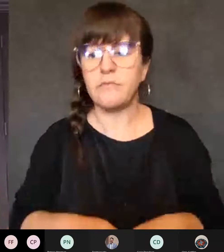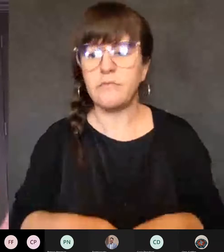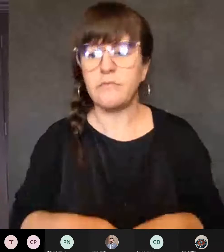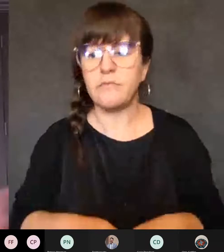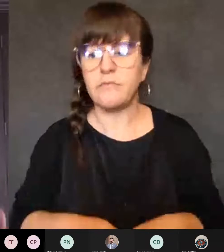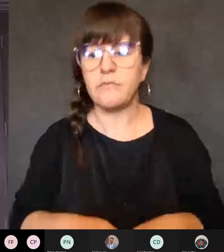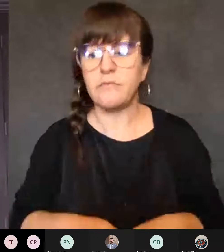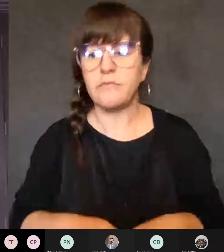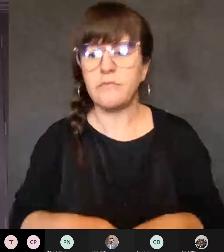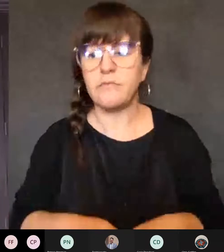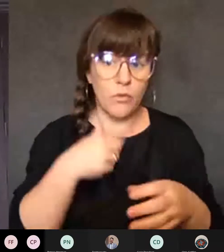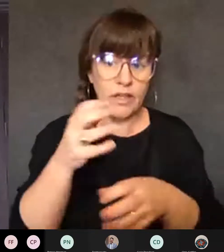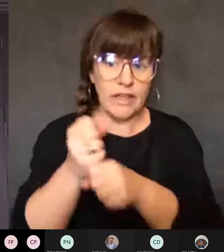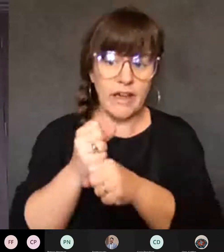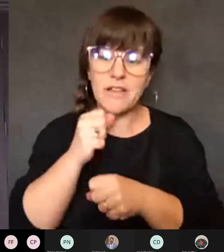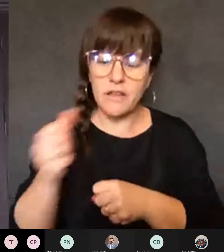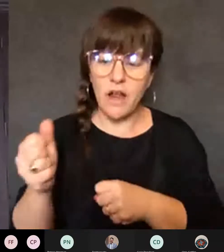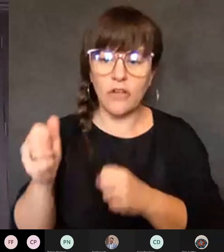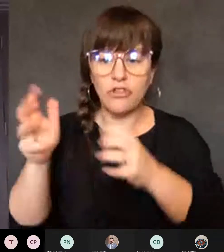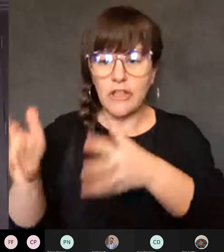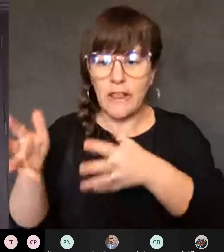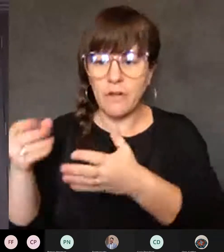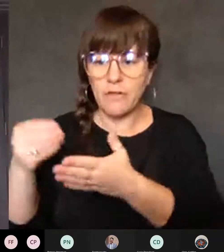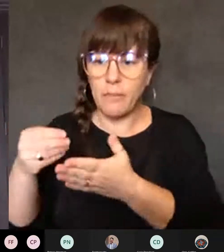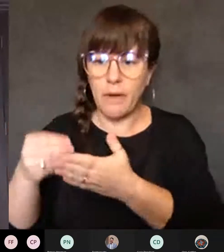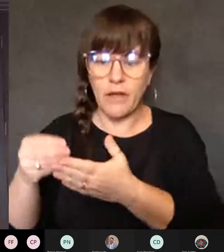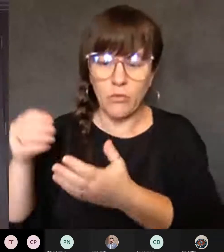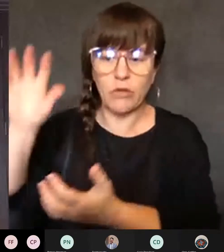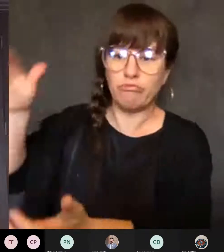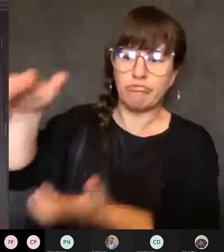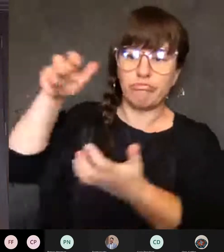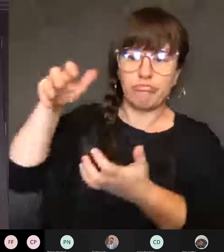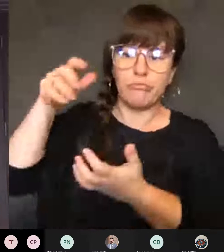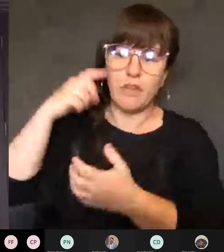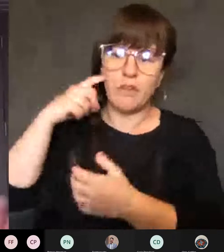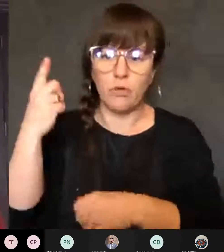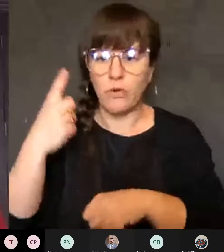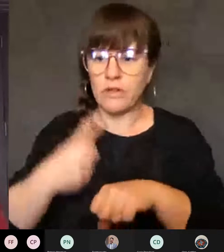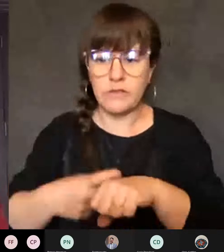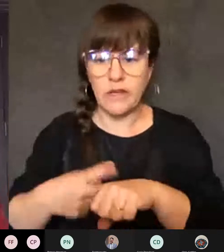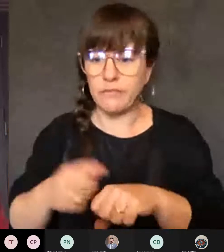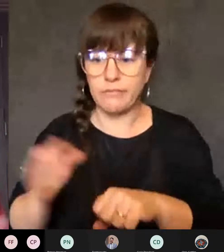be all extra money that we're going to receive for that one time